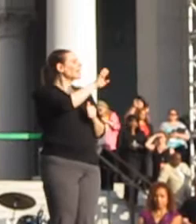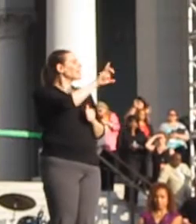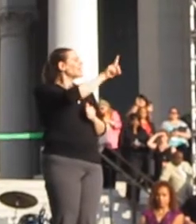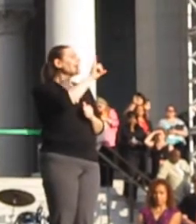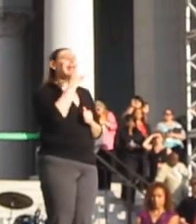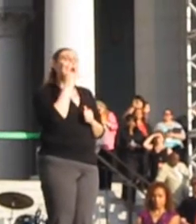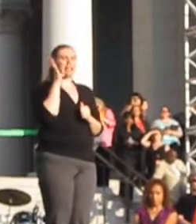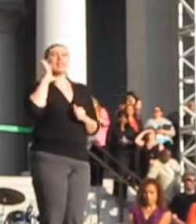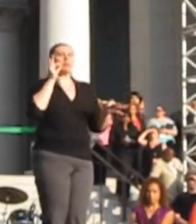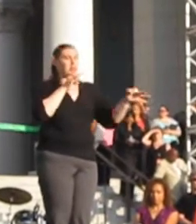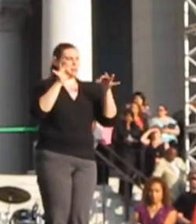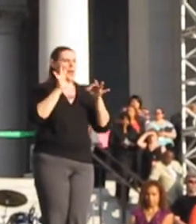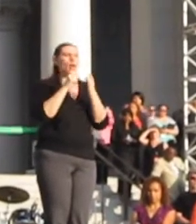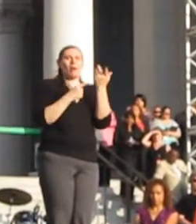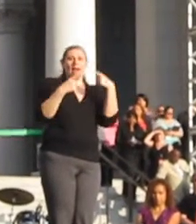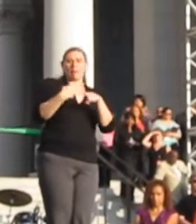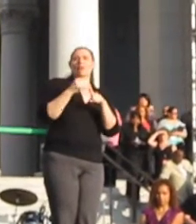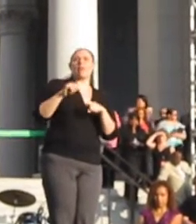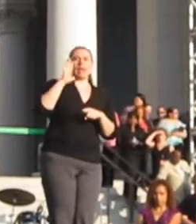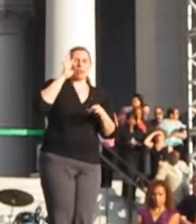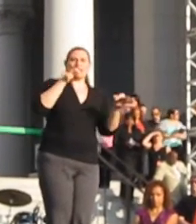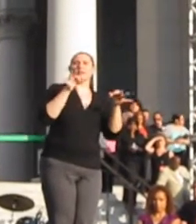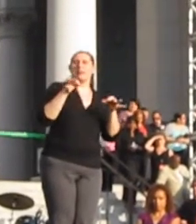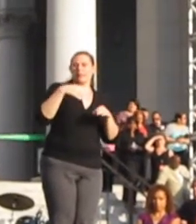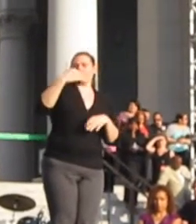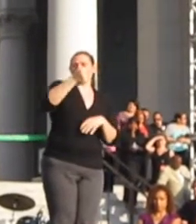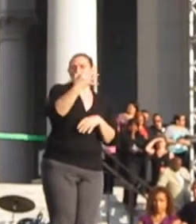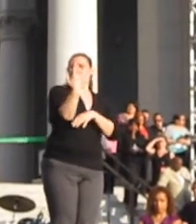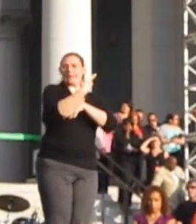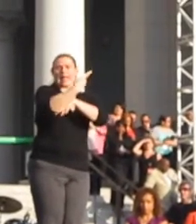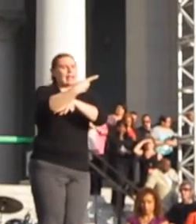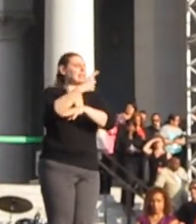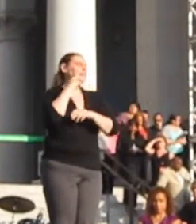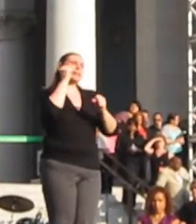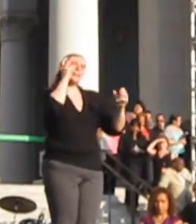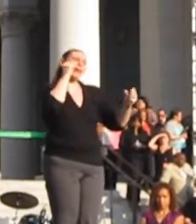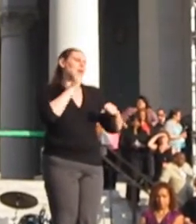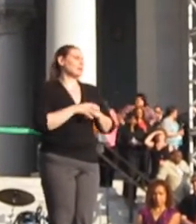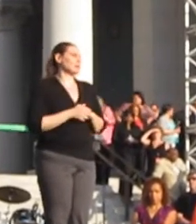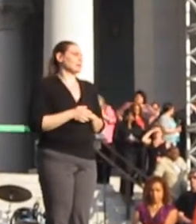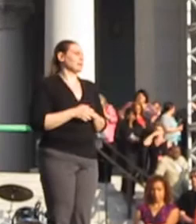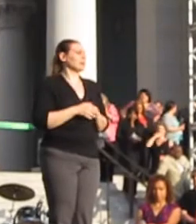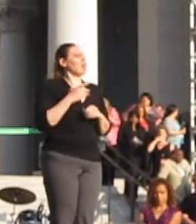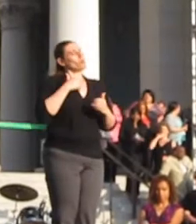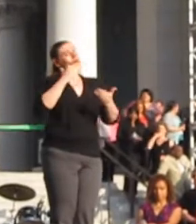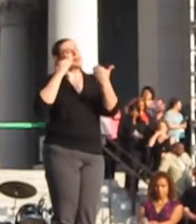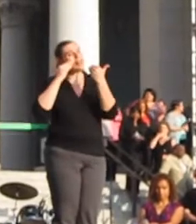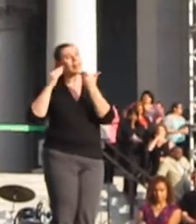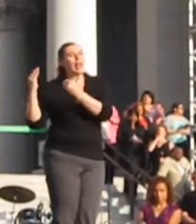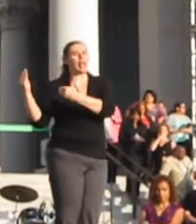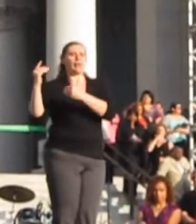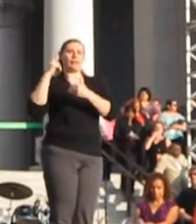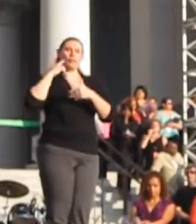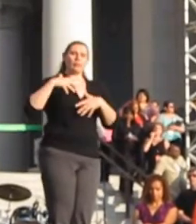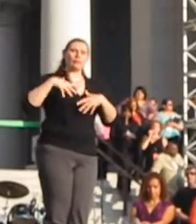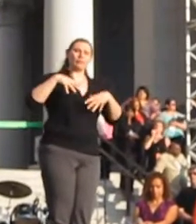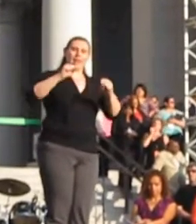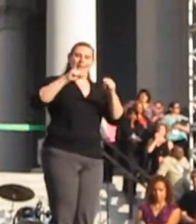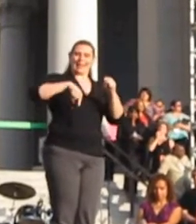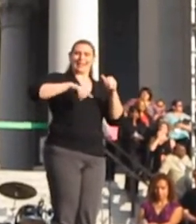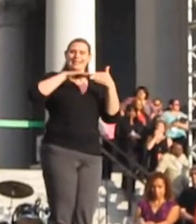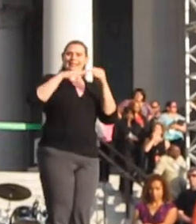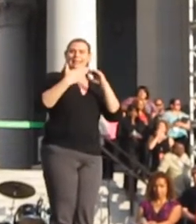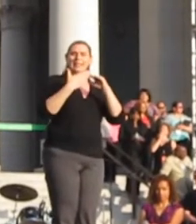and he's going to tell you what the results are in a few days. But it's amazing. I want to thank him for taking a city